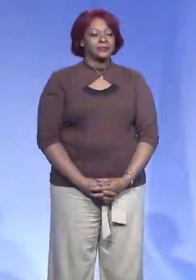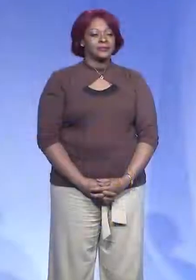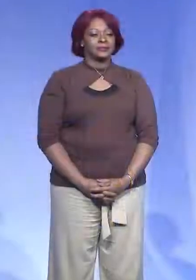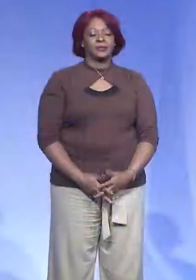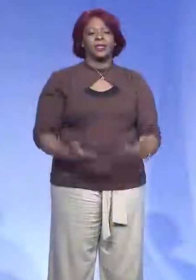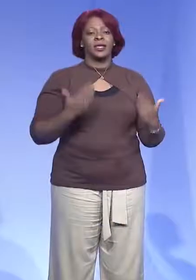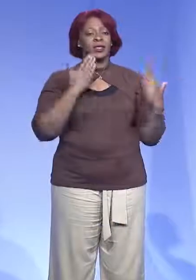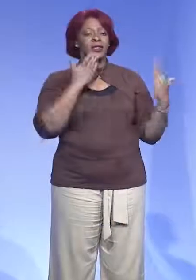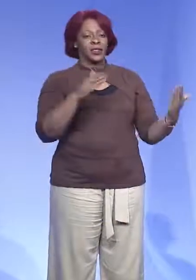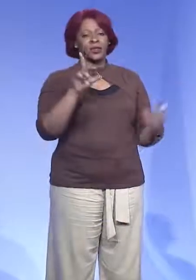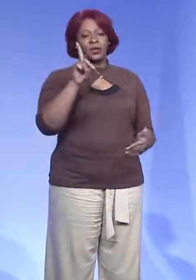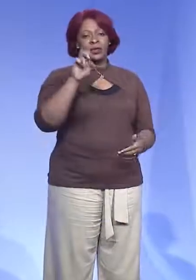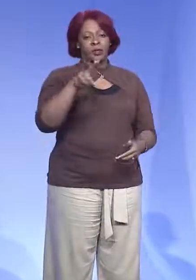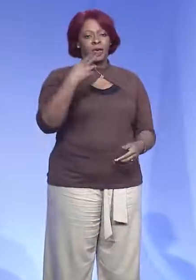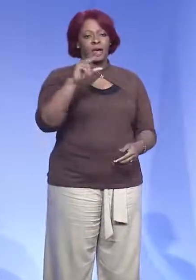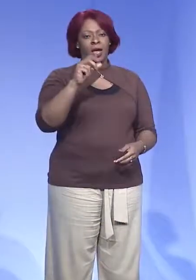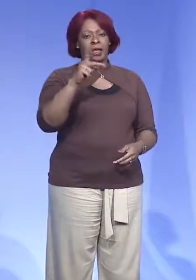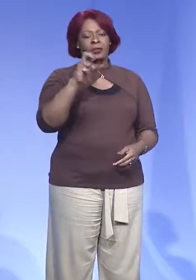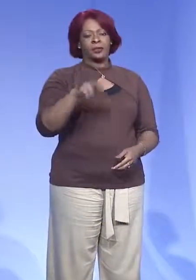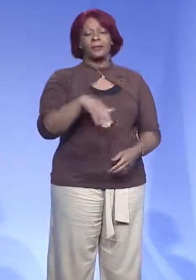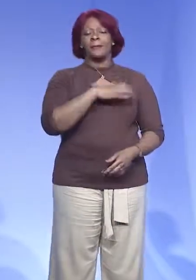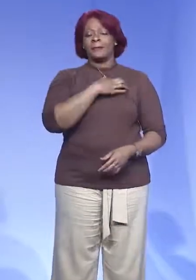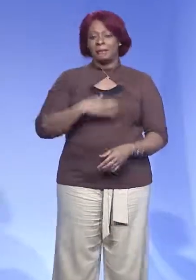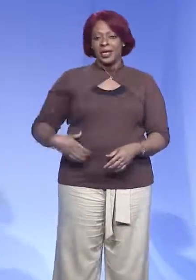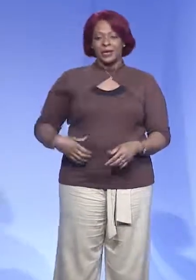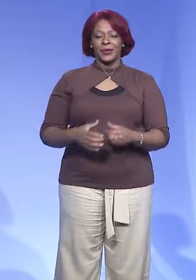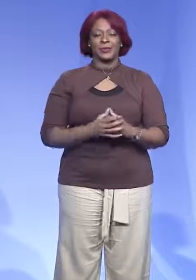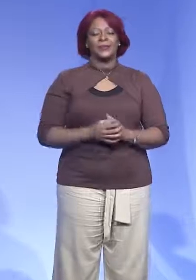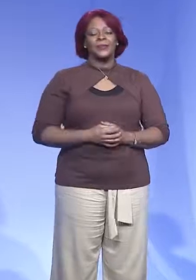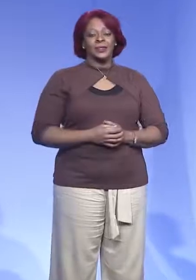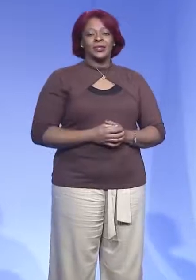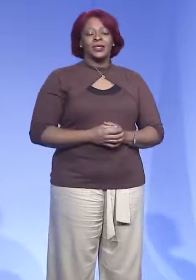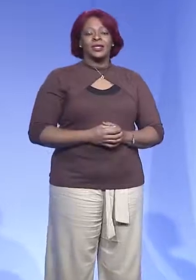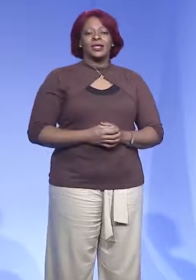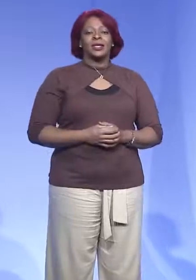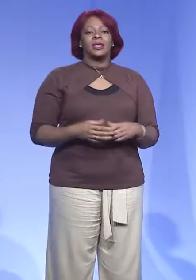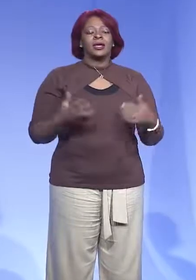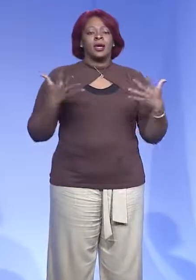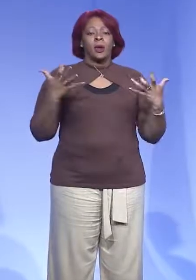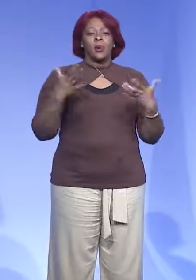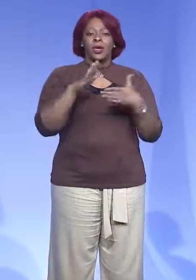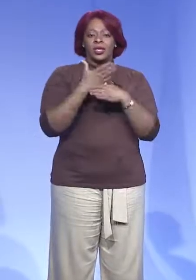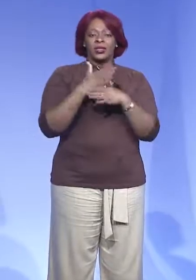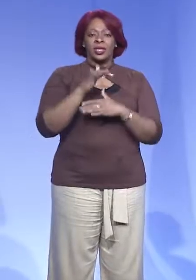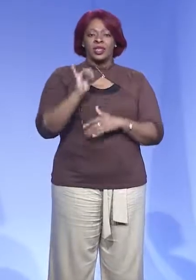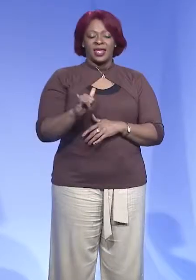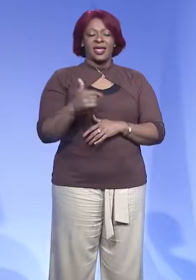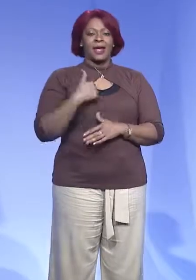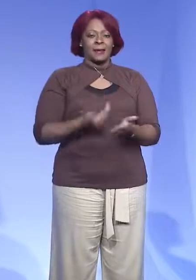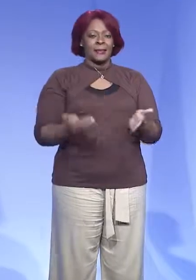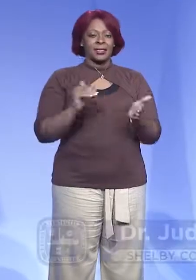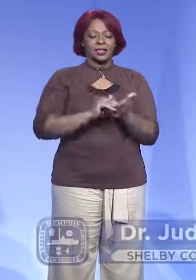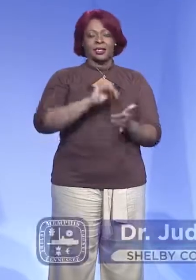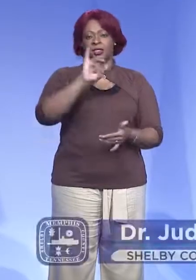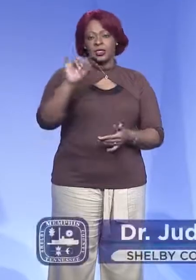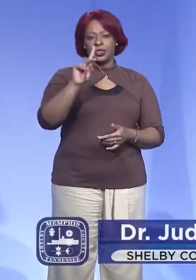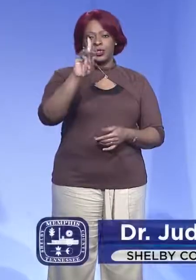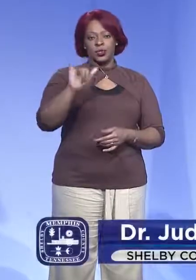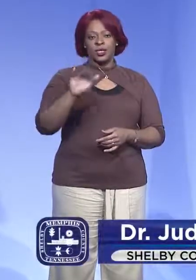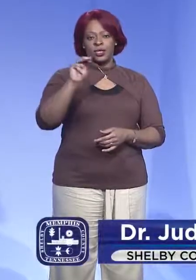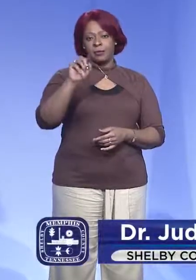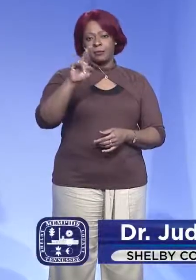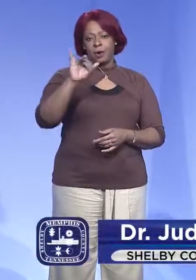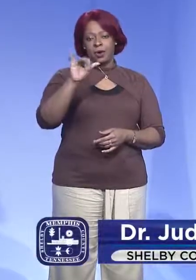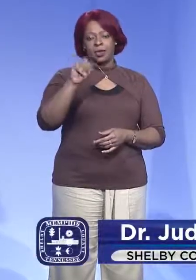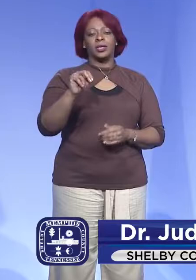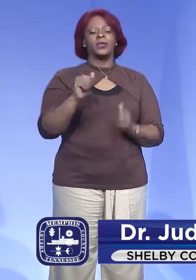Thank you, Dr. Haushalter, Mayor. So I'd like to just share that I am, again, Dr. Judy Martin with